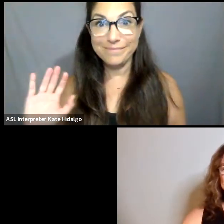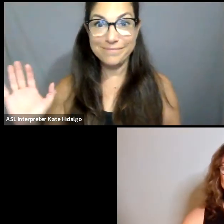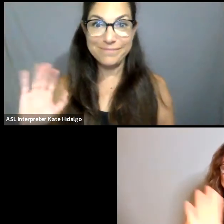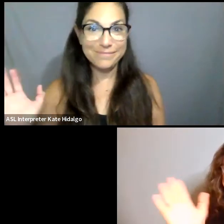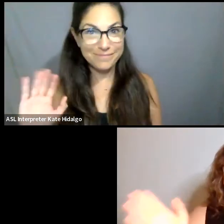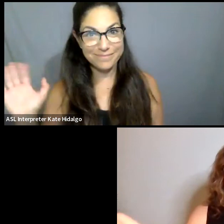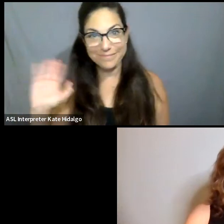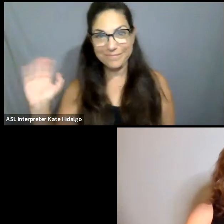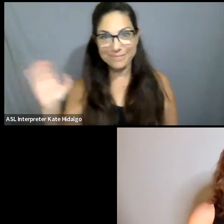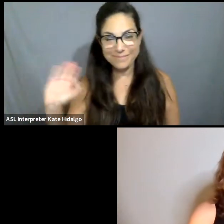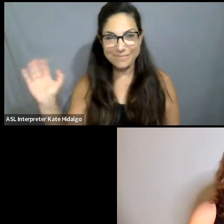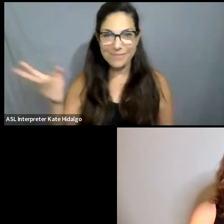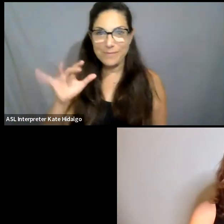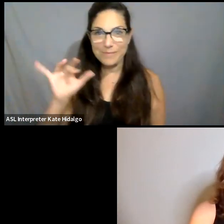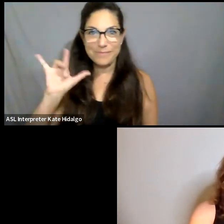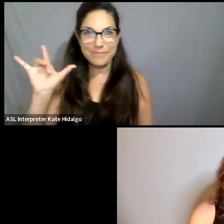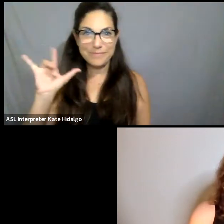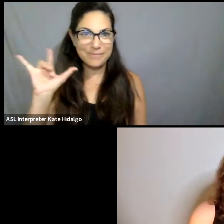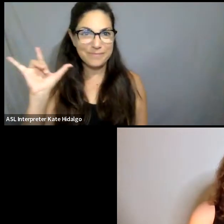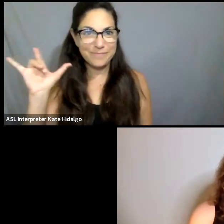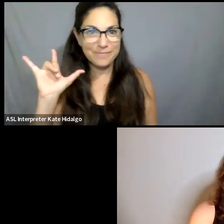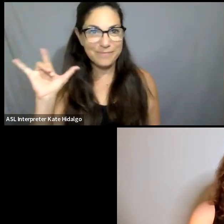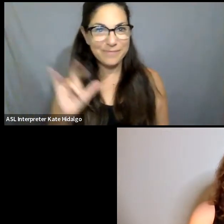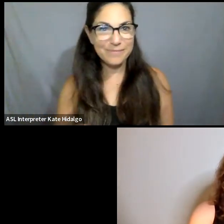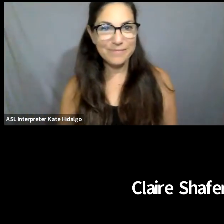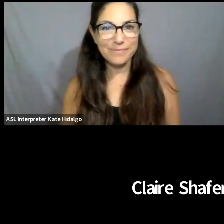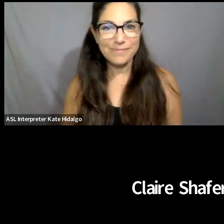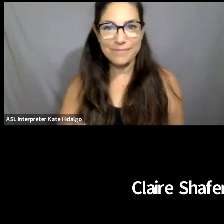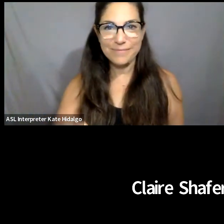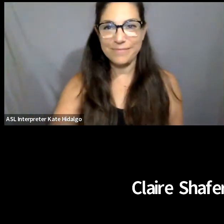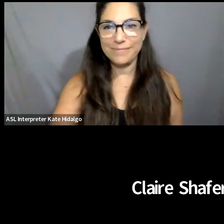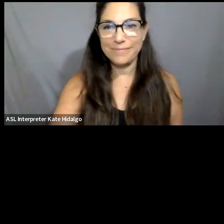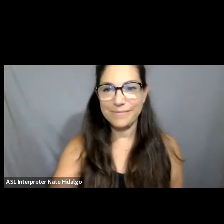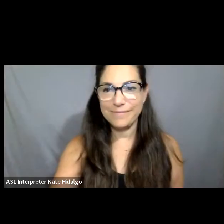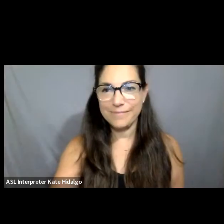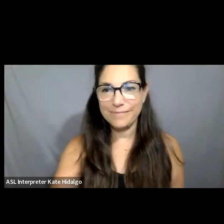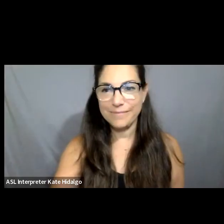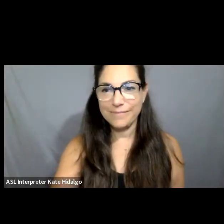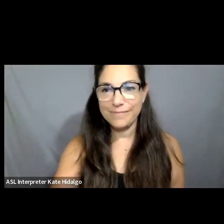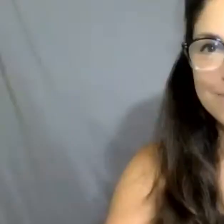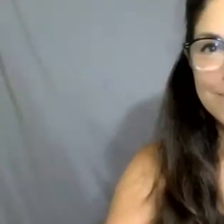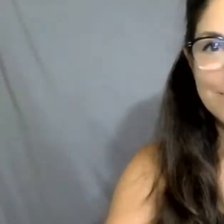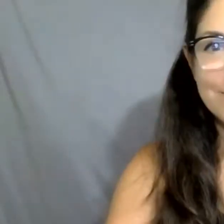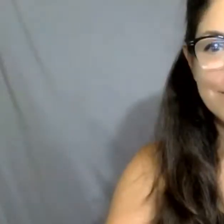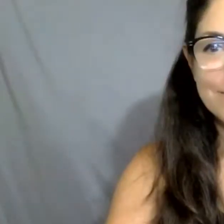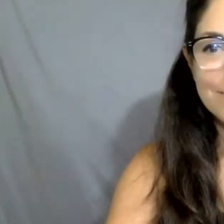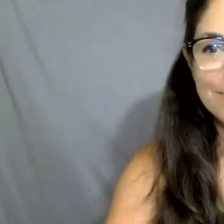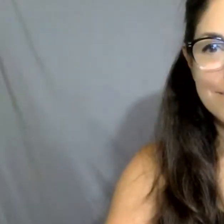I'm fading fast. Sorry. You are. Here's a picture.